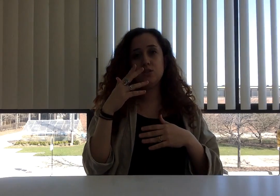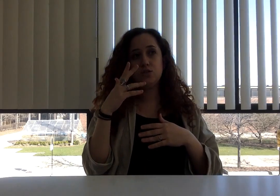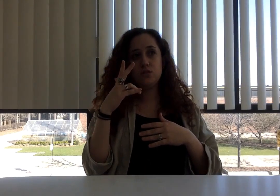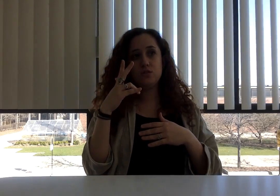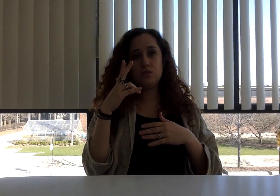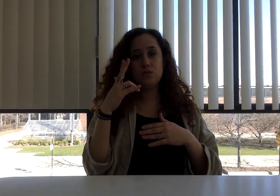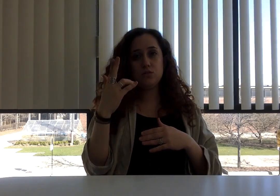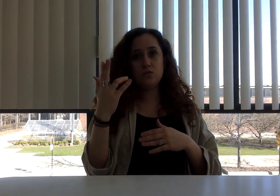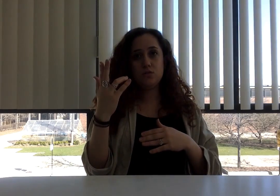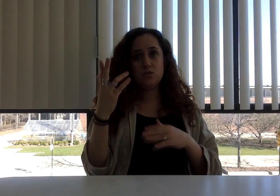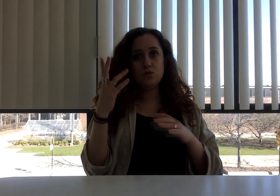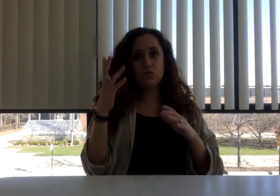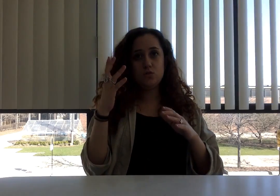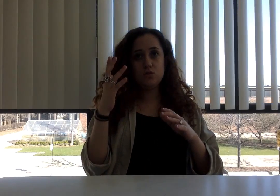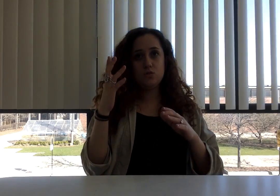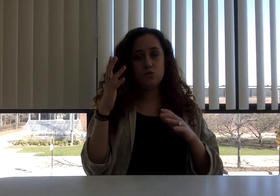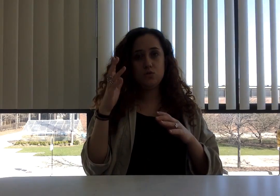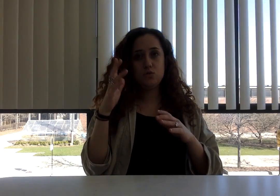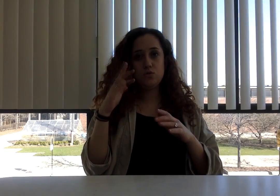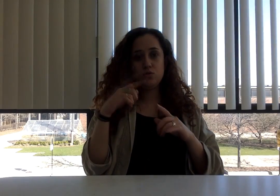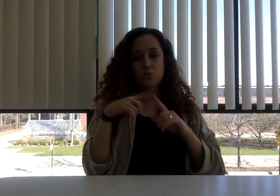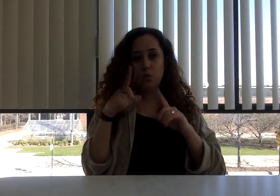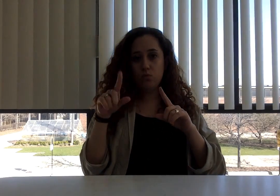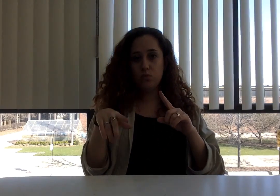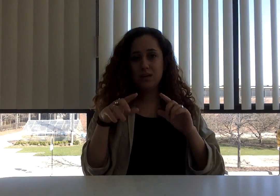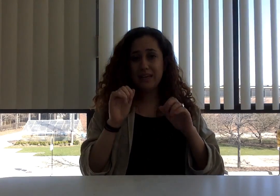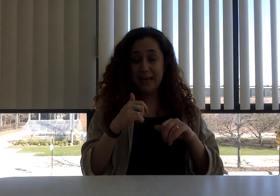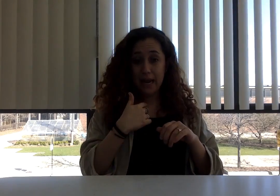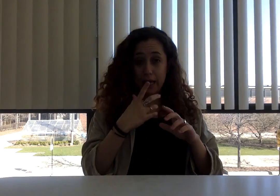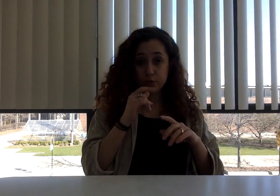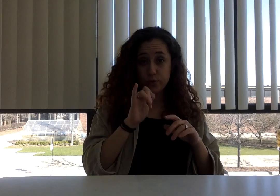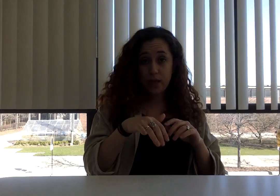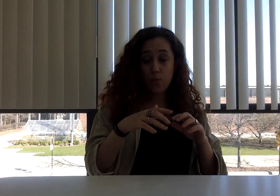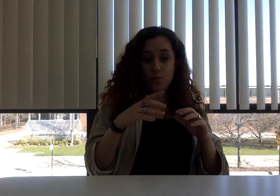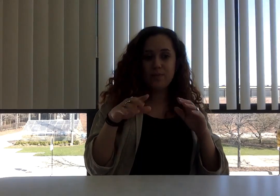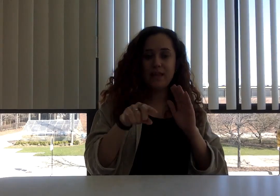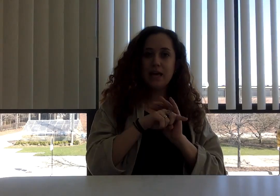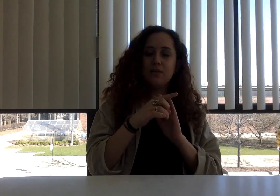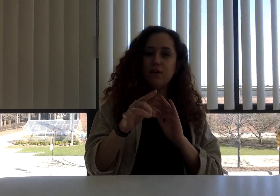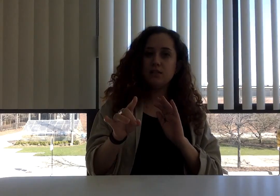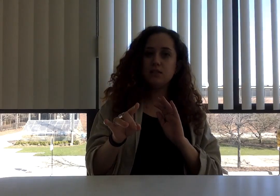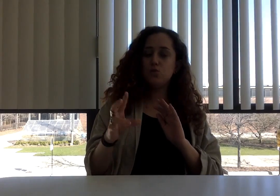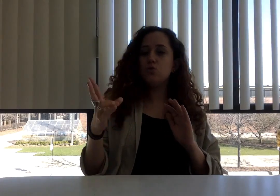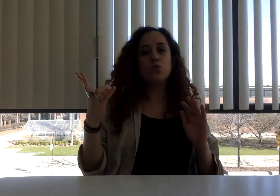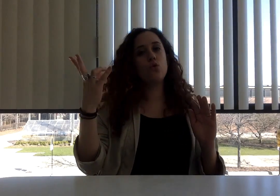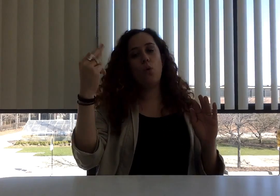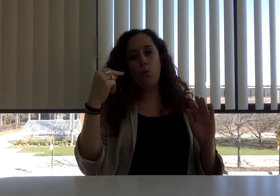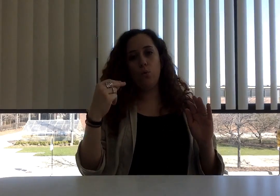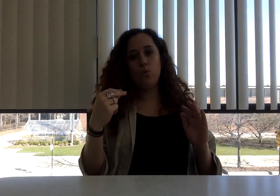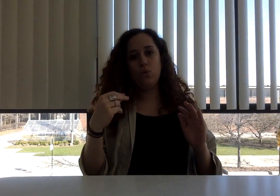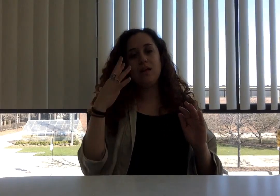do that with the square root of negative 18? No. That's why the imaginary numbers exist. Other than